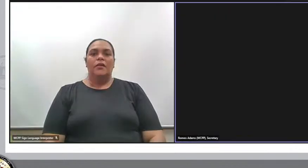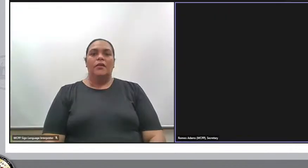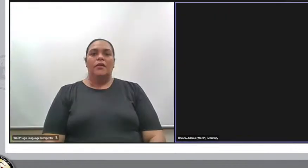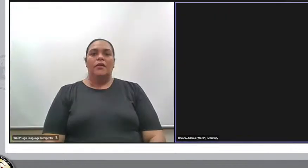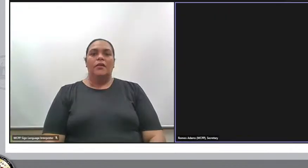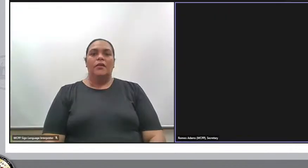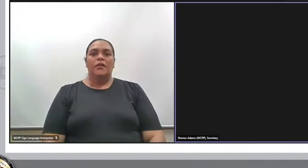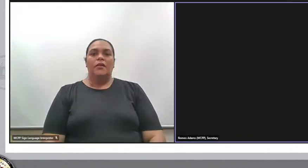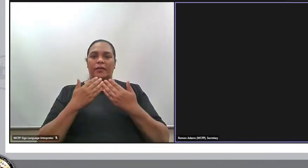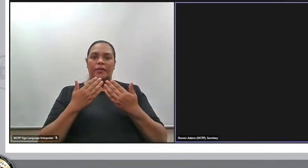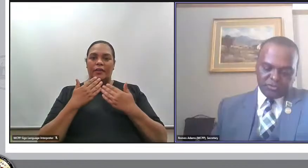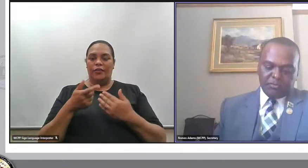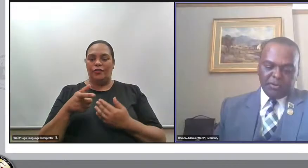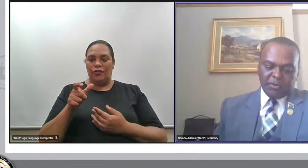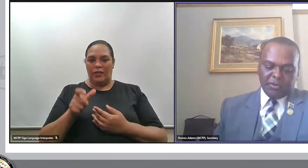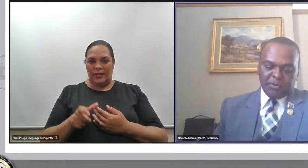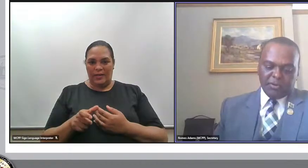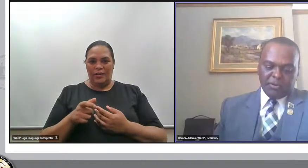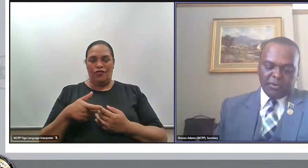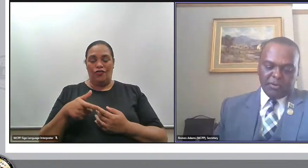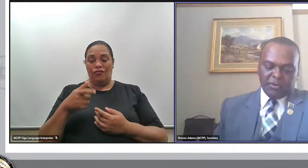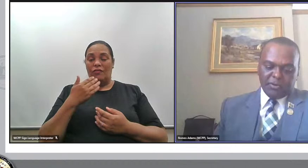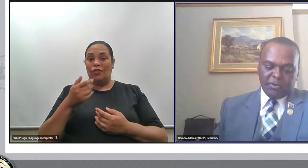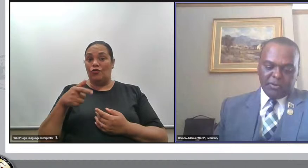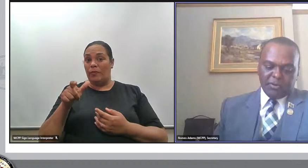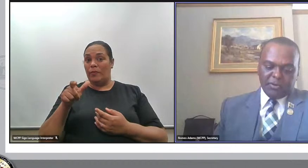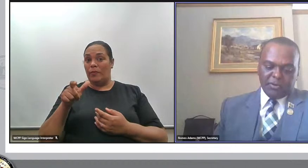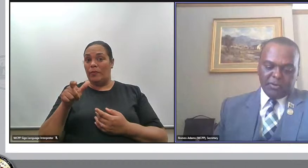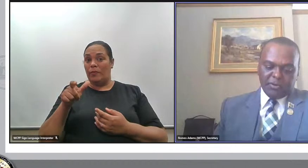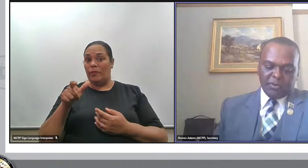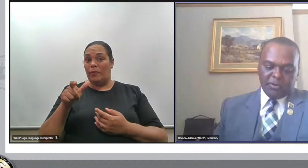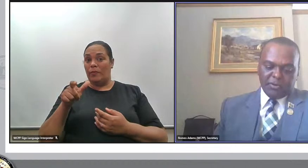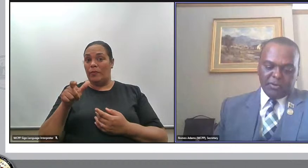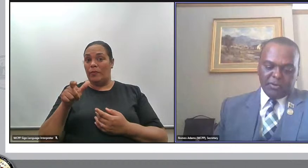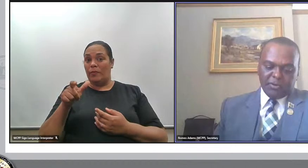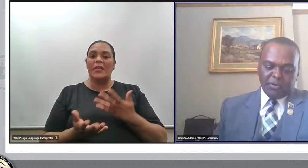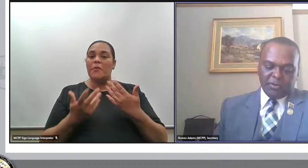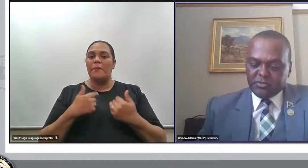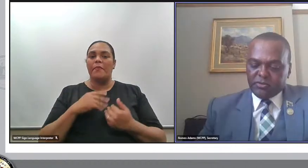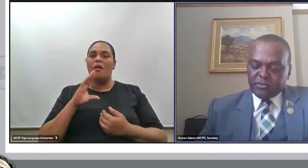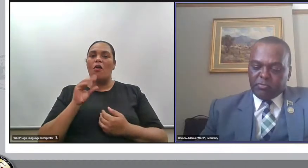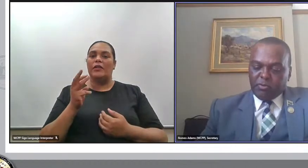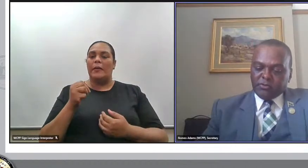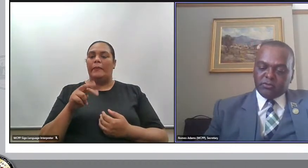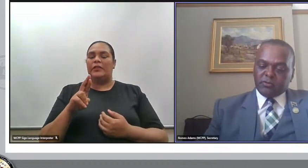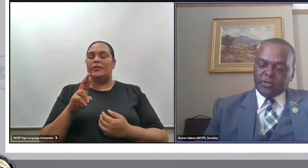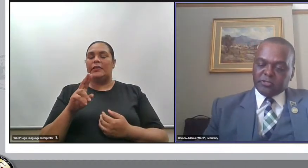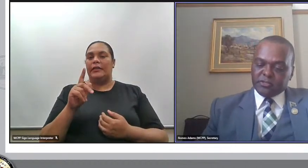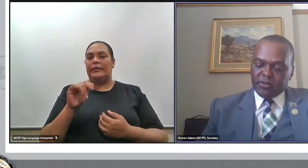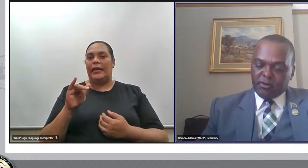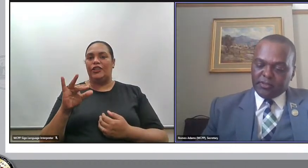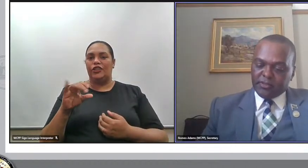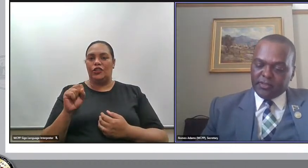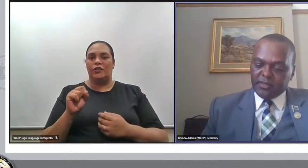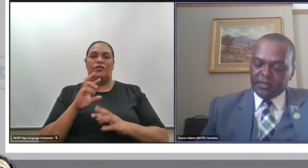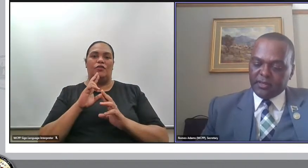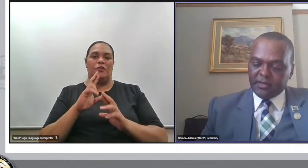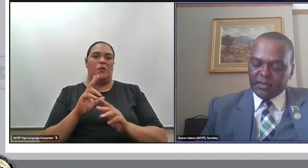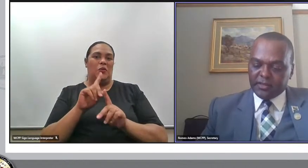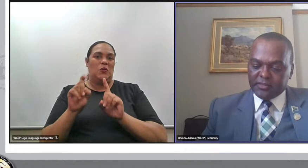Thank you, Chairperson. I'm maybe just going to ask Mr. Titus to respond to the question